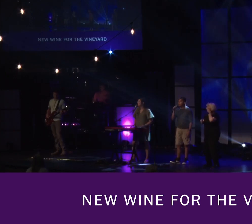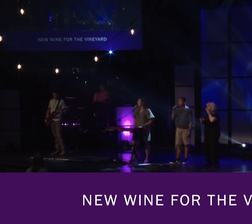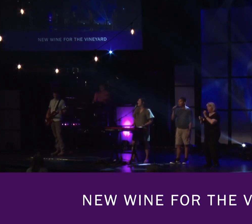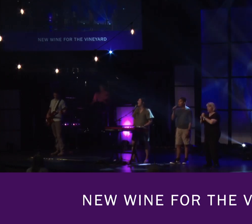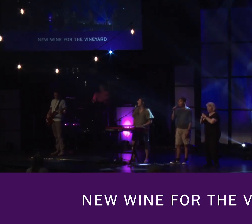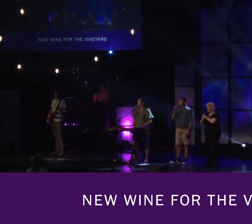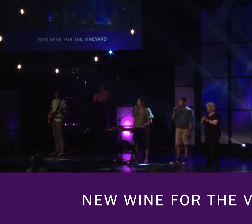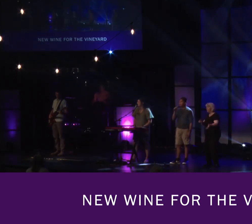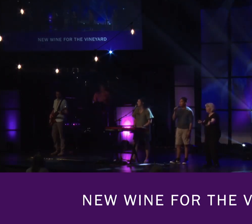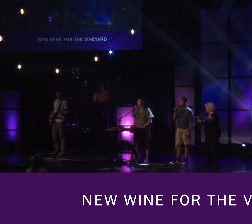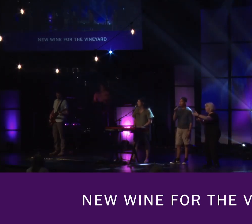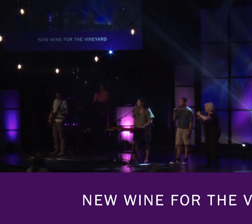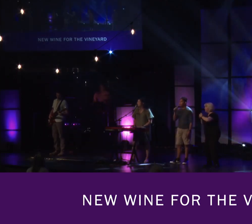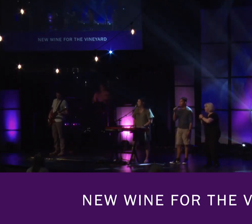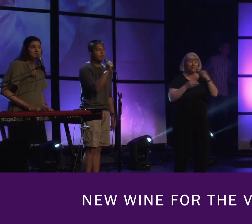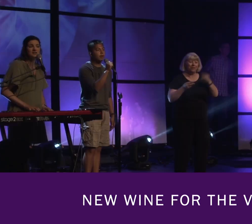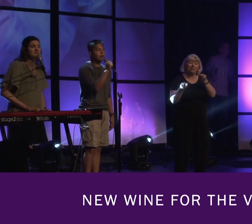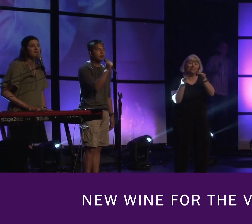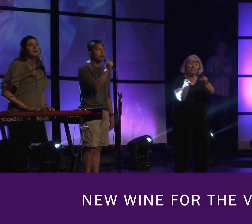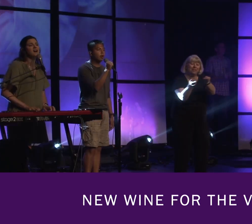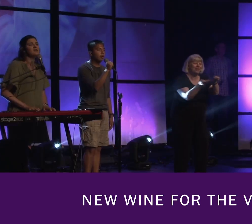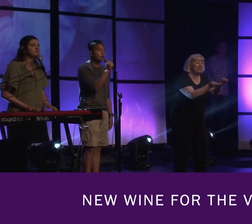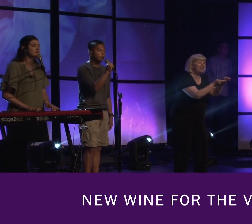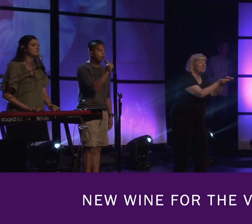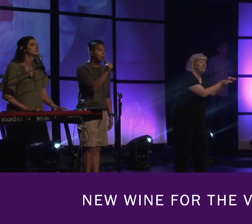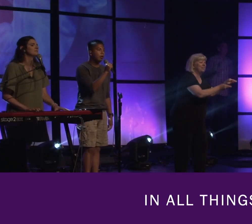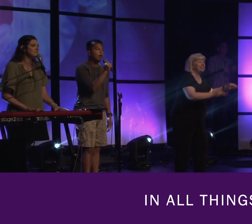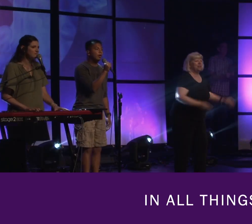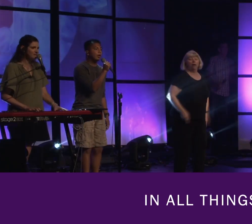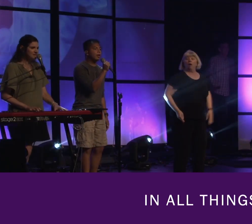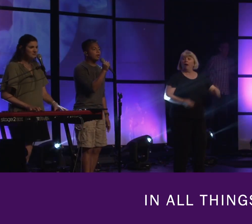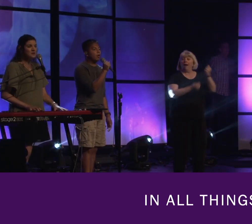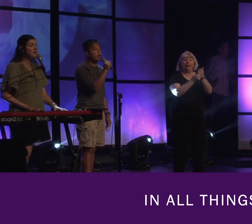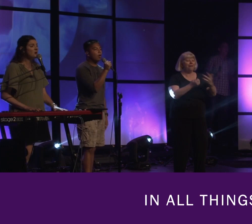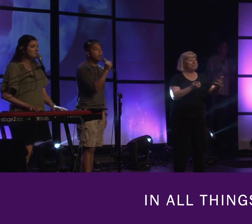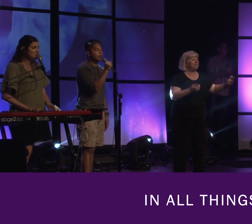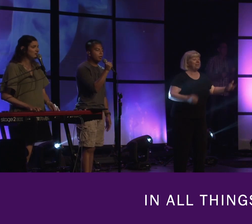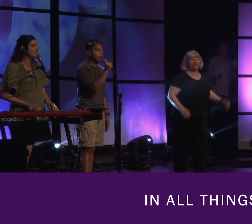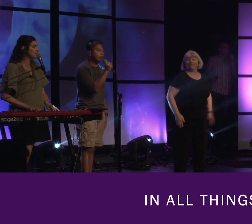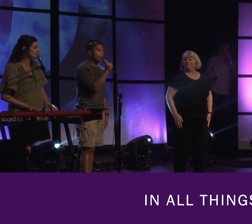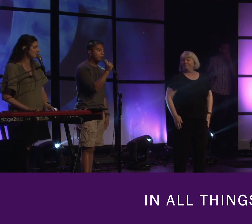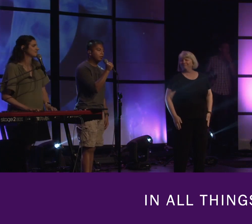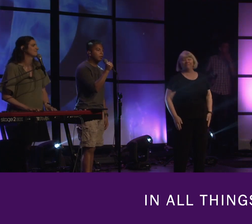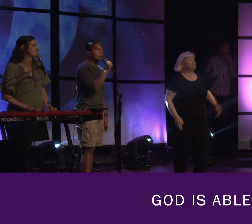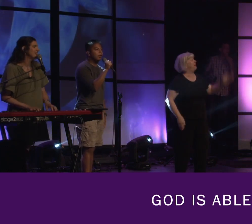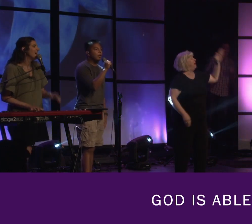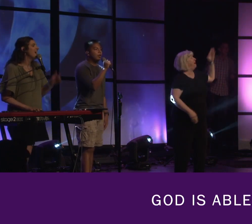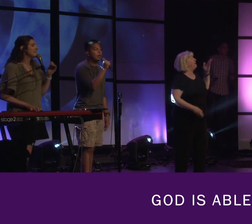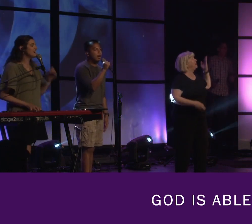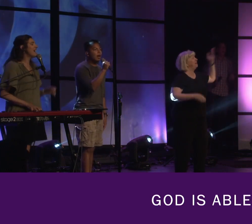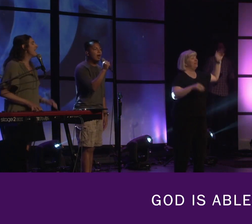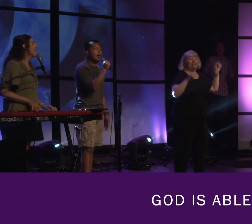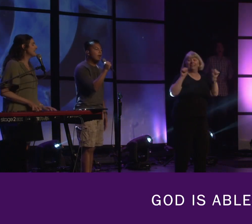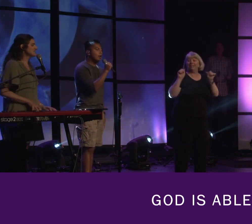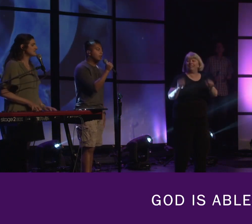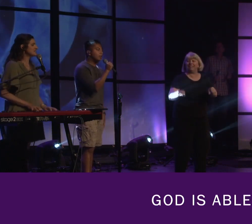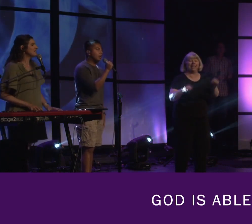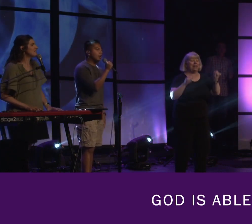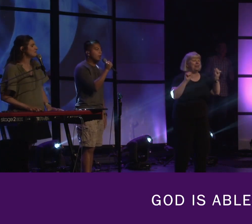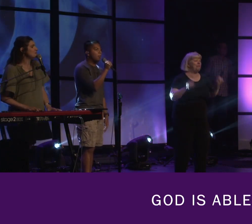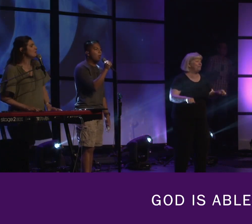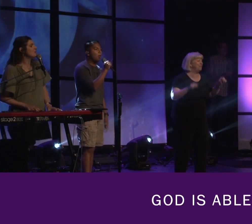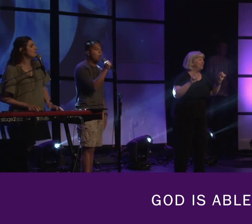new life for the vineyard, and all things God